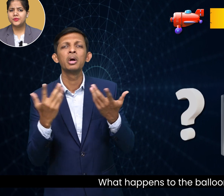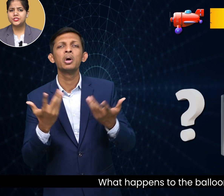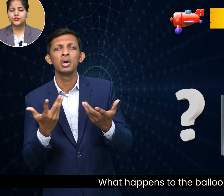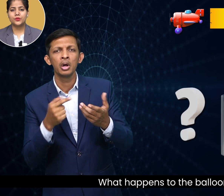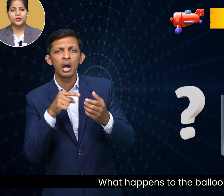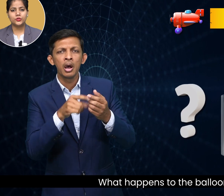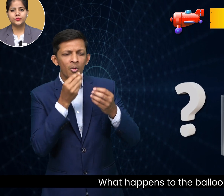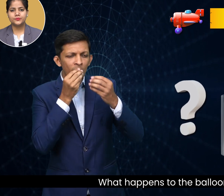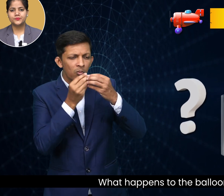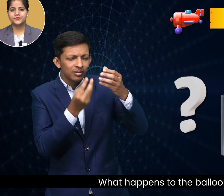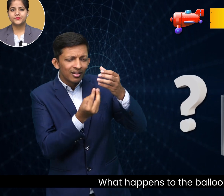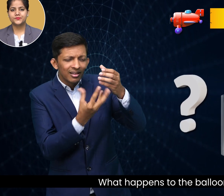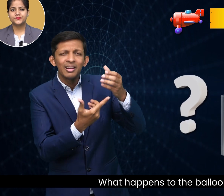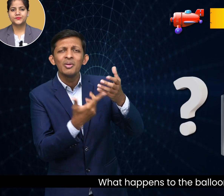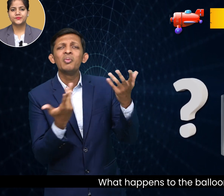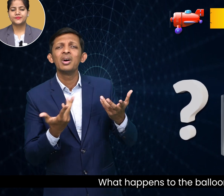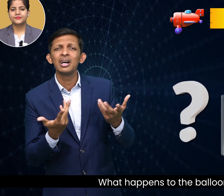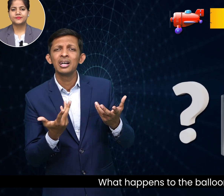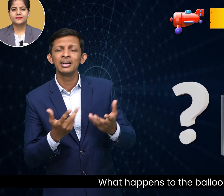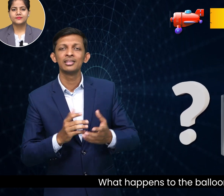What happens to the balloon?